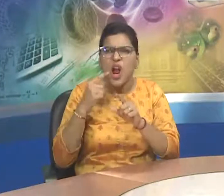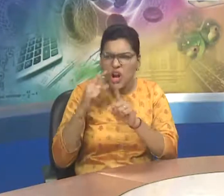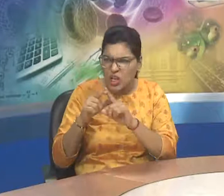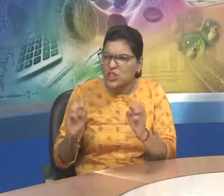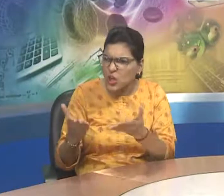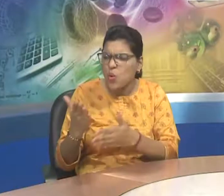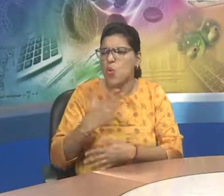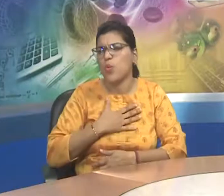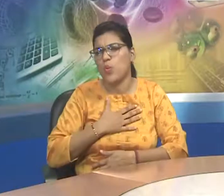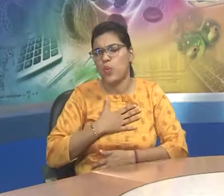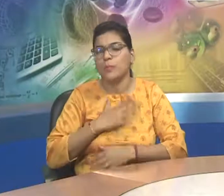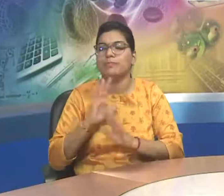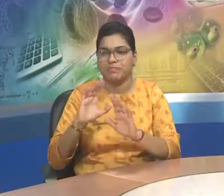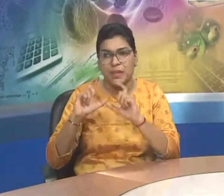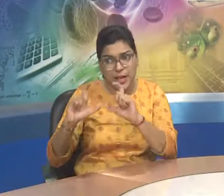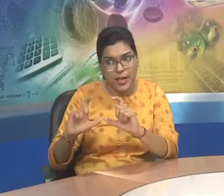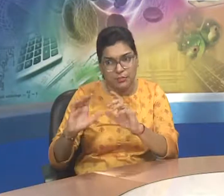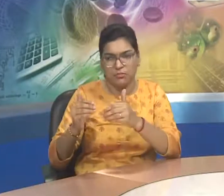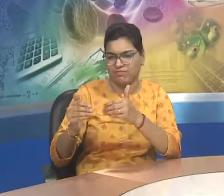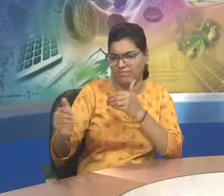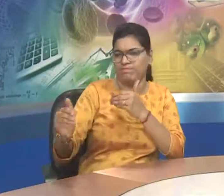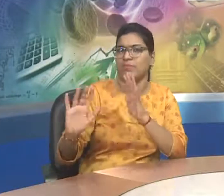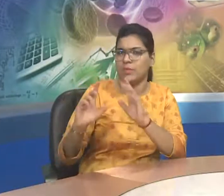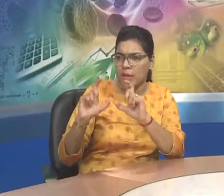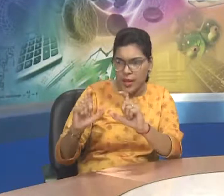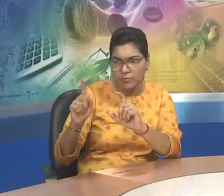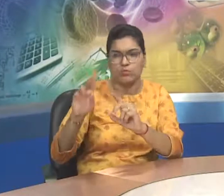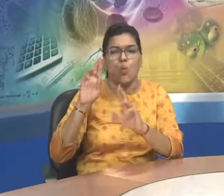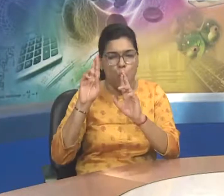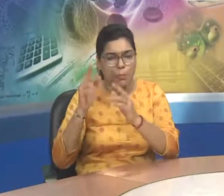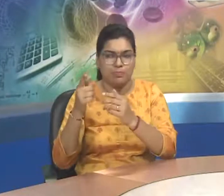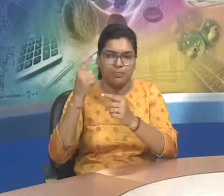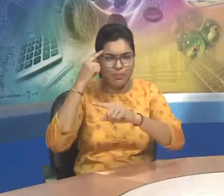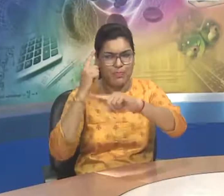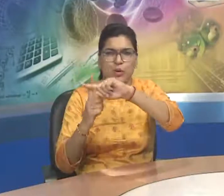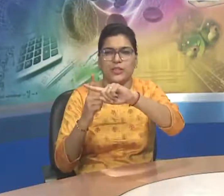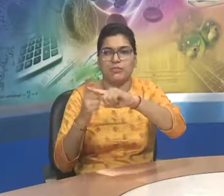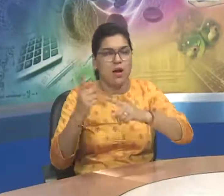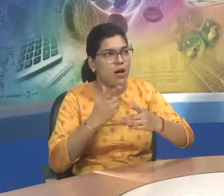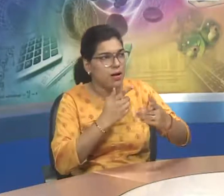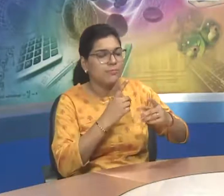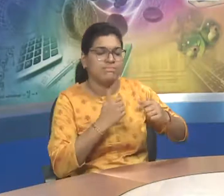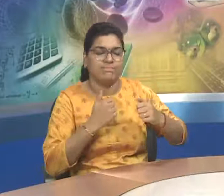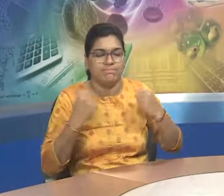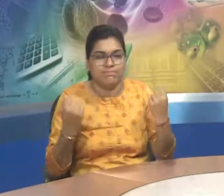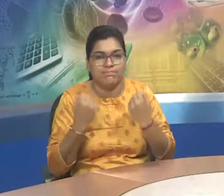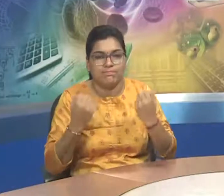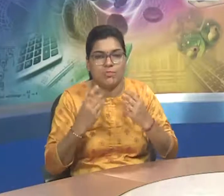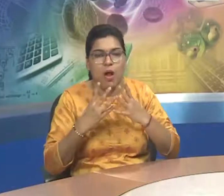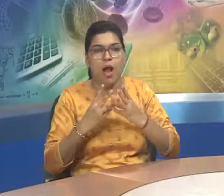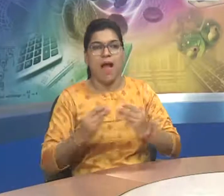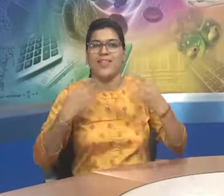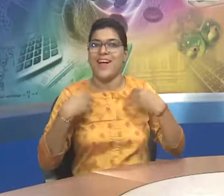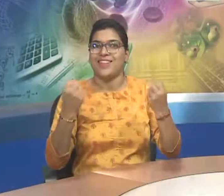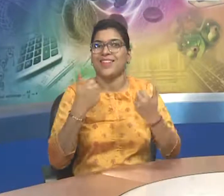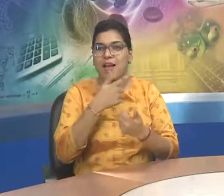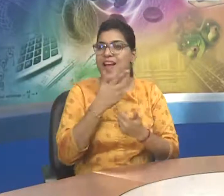reduce misconceptions and lessen to the vulnerabilities of the